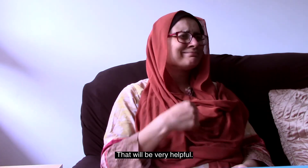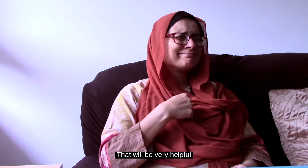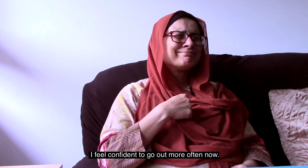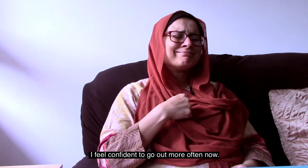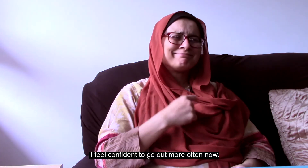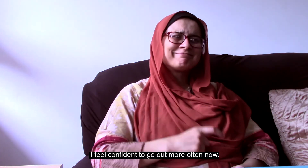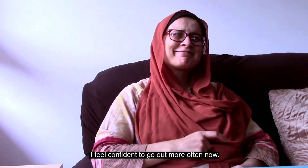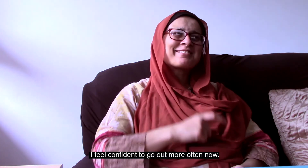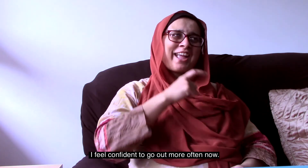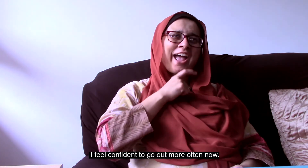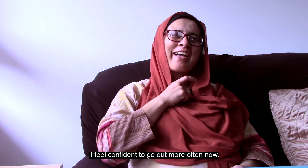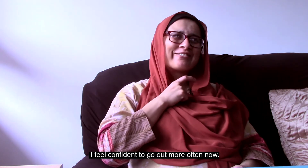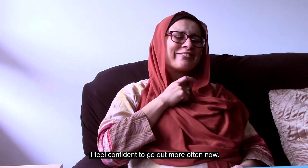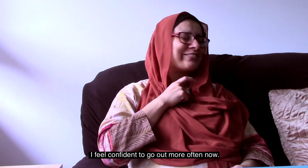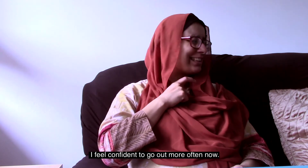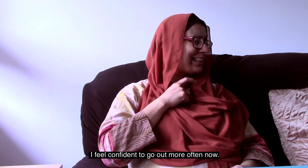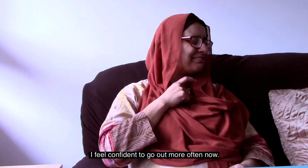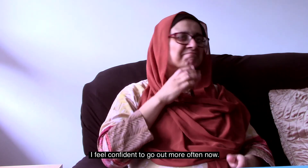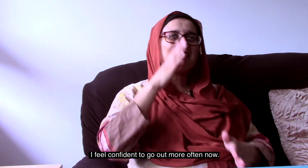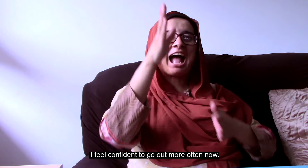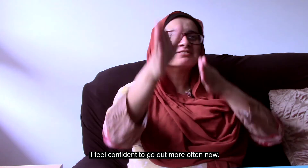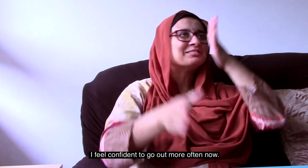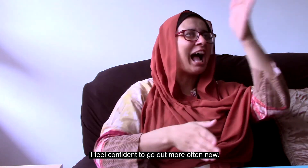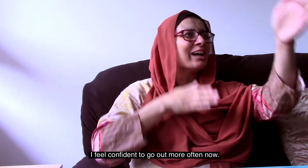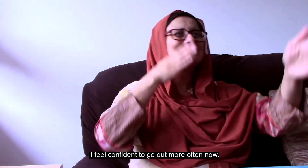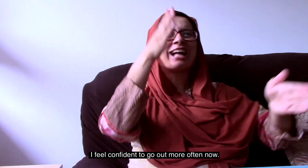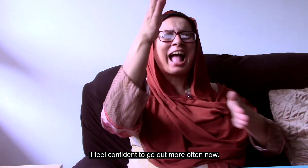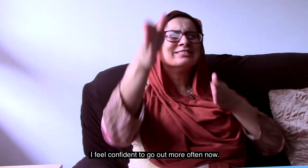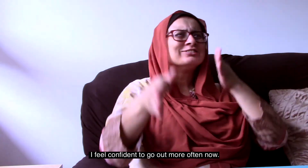I feel confident to go out more often now.